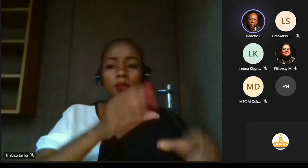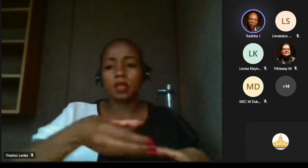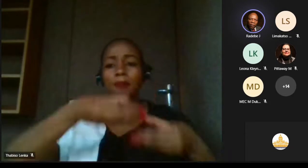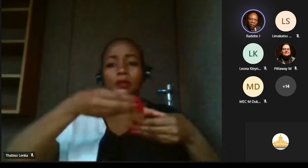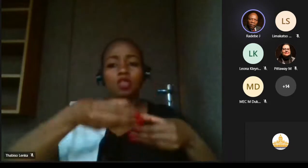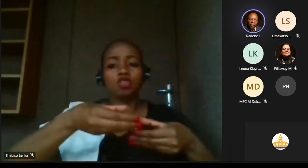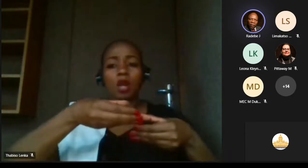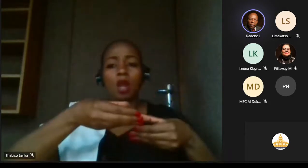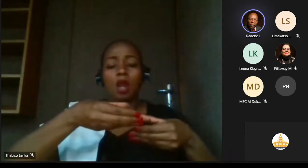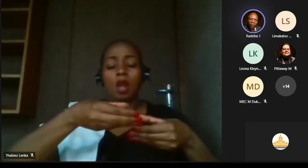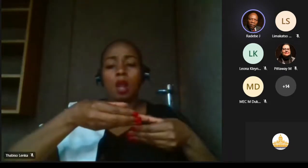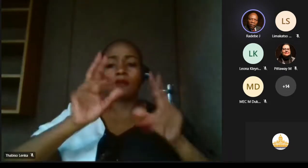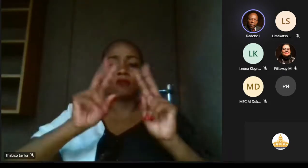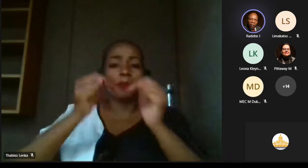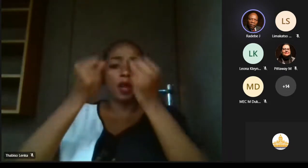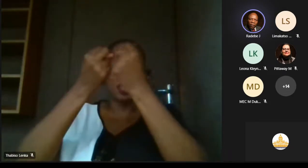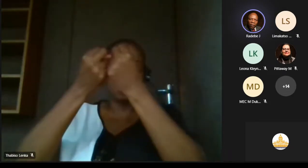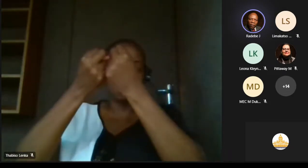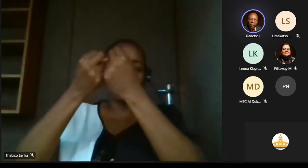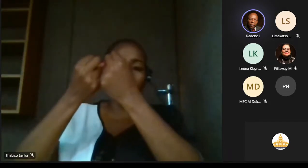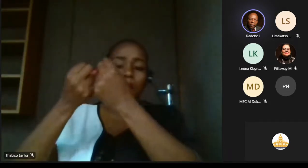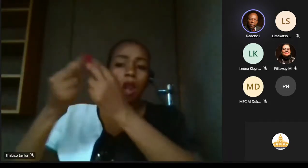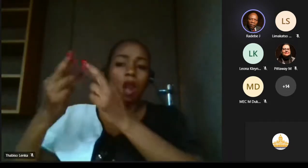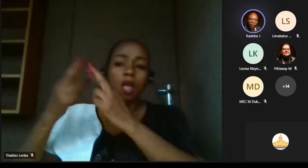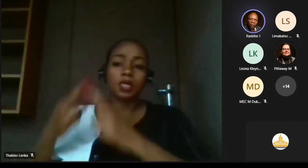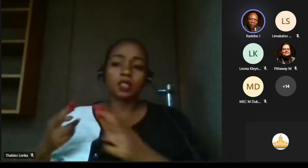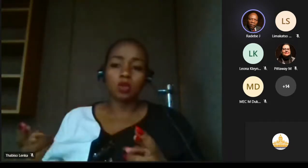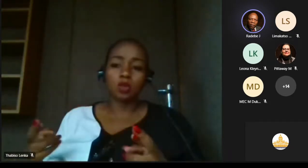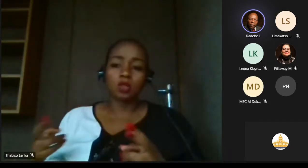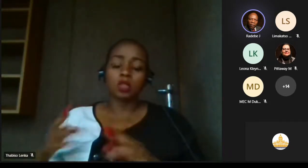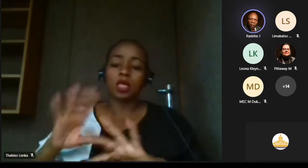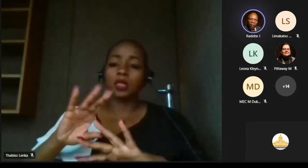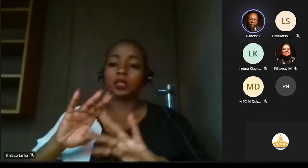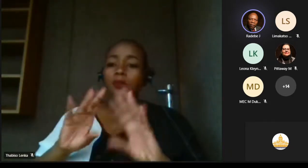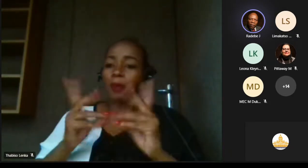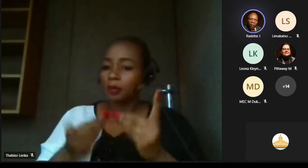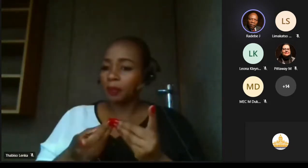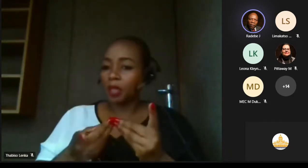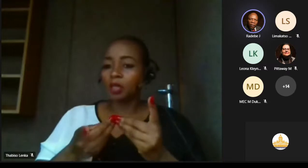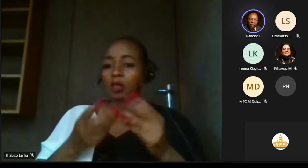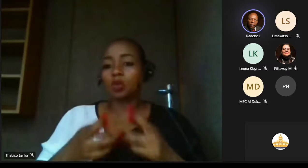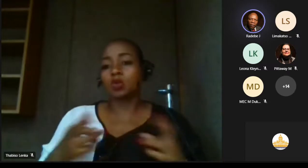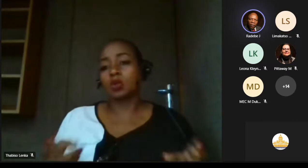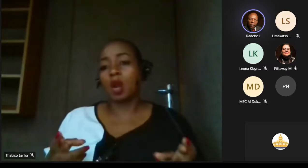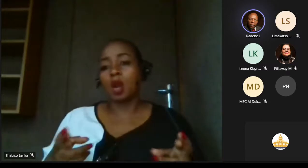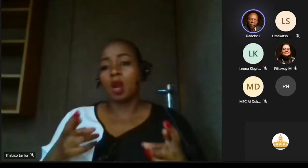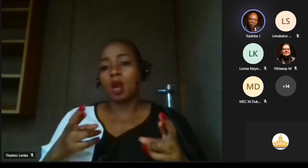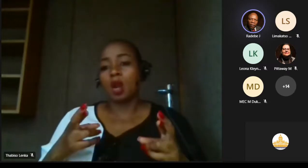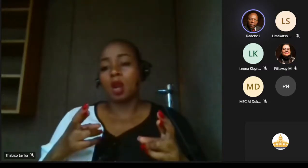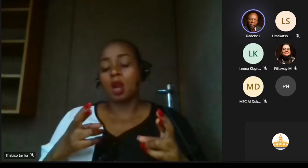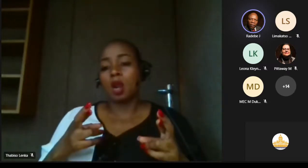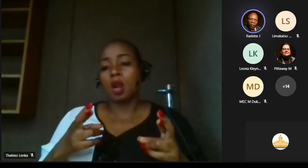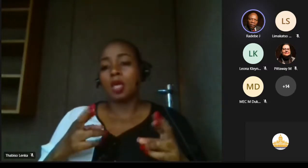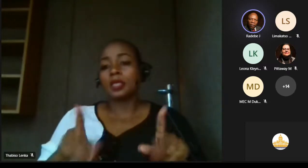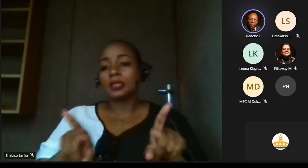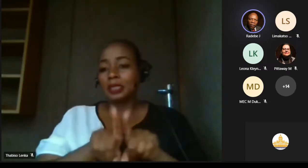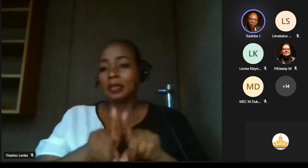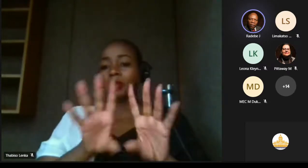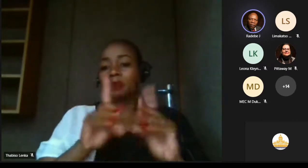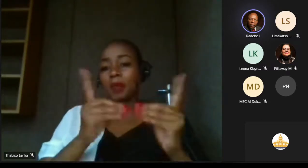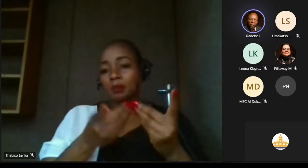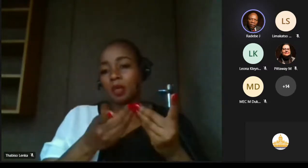National Department of Mineral Resources, the Department of Agriculture and Rural Development, and the Department of